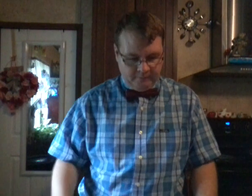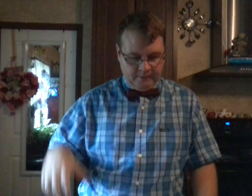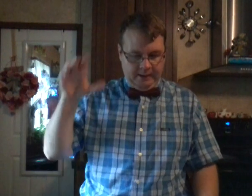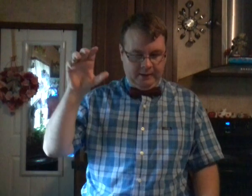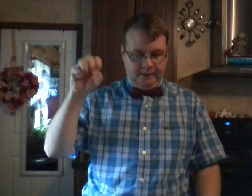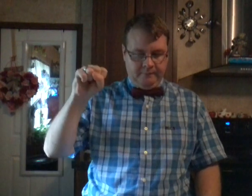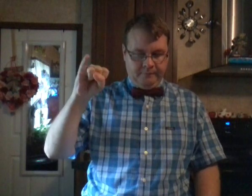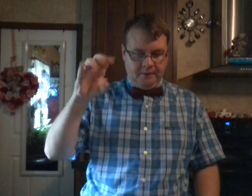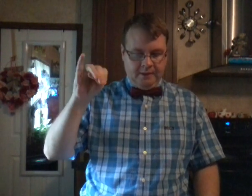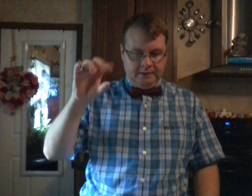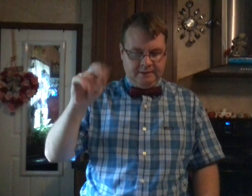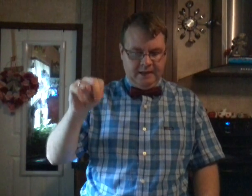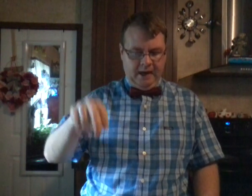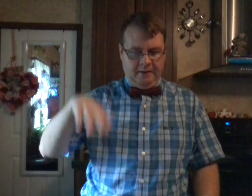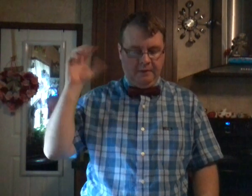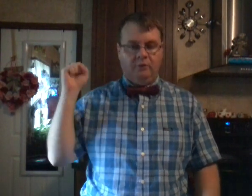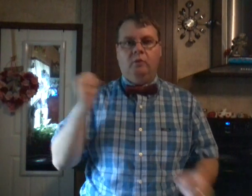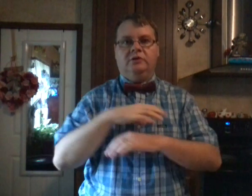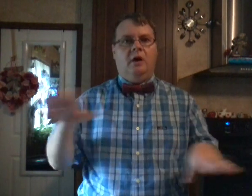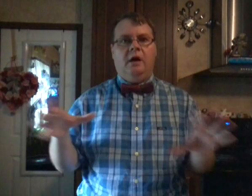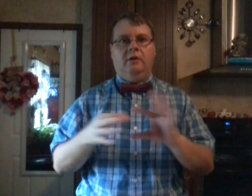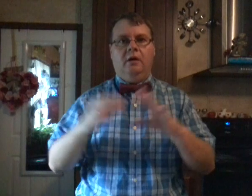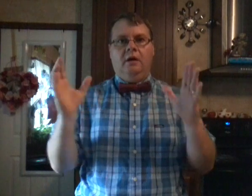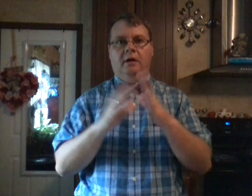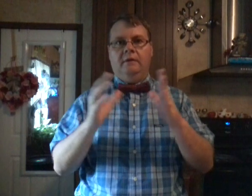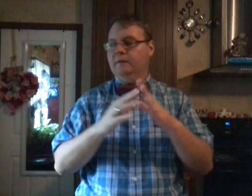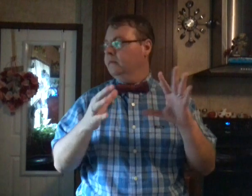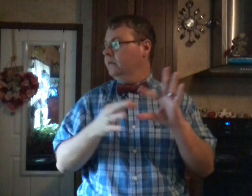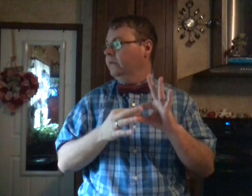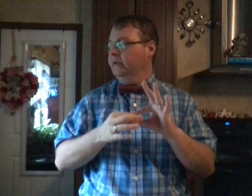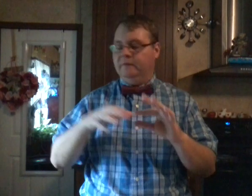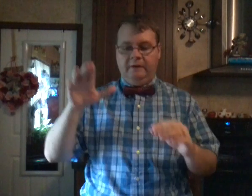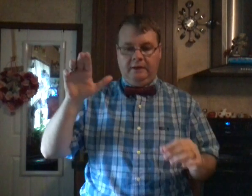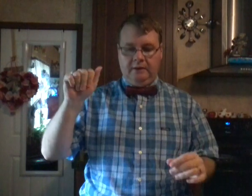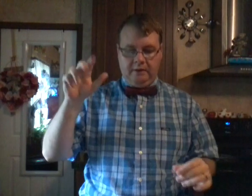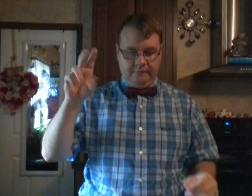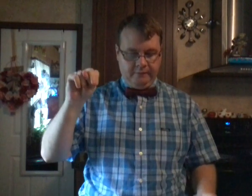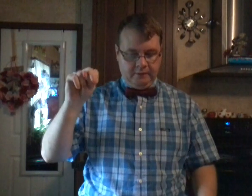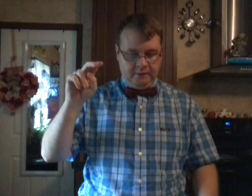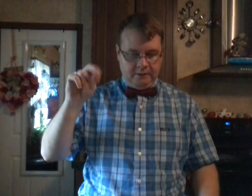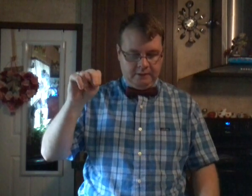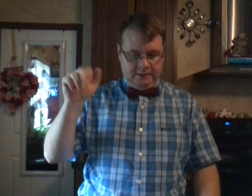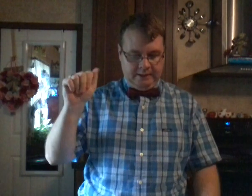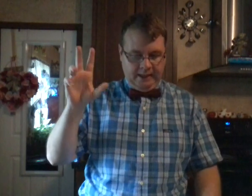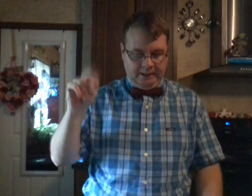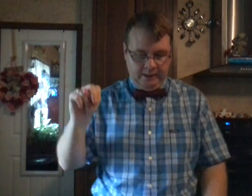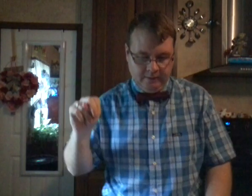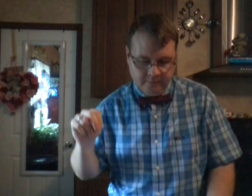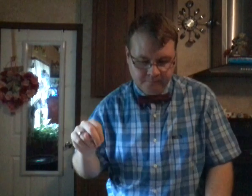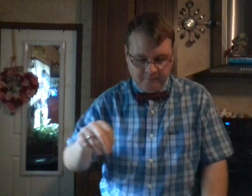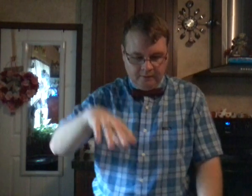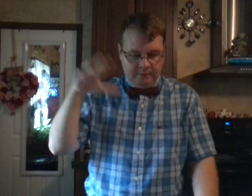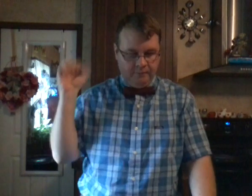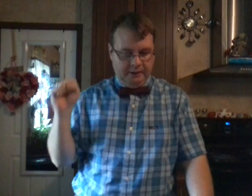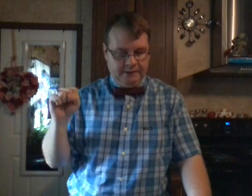And Simon was not of the city of Canaan but